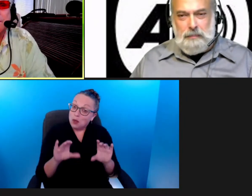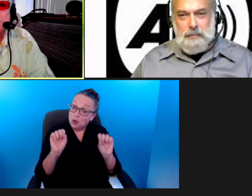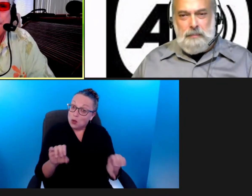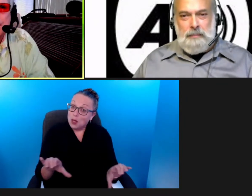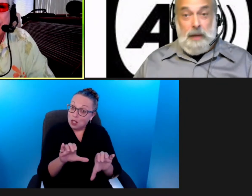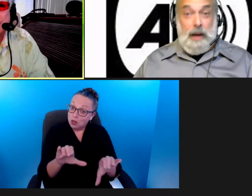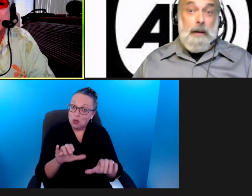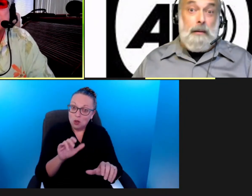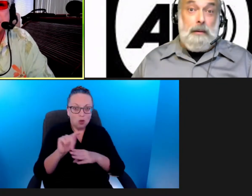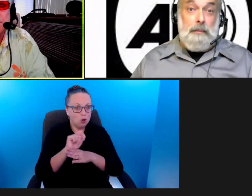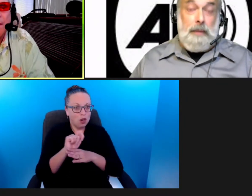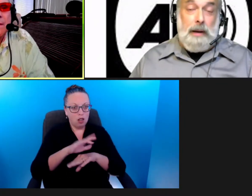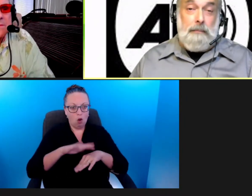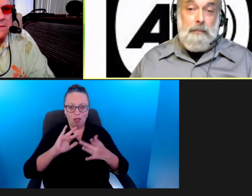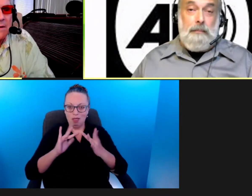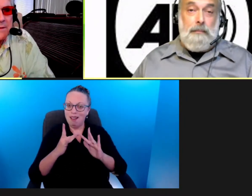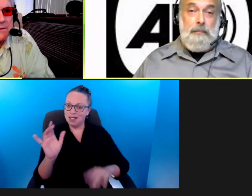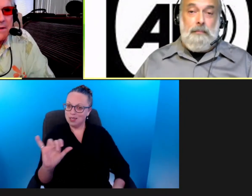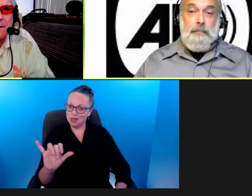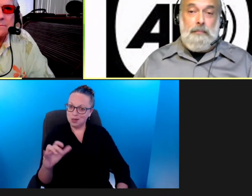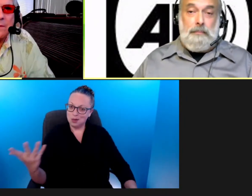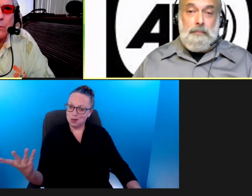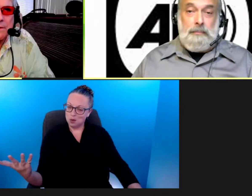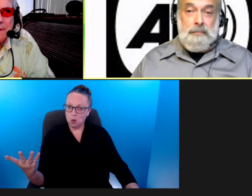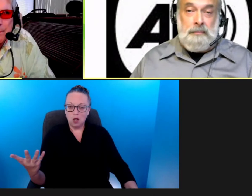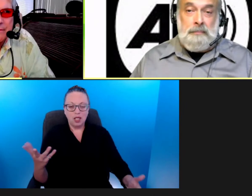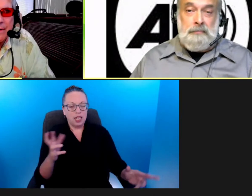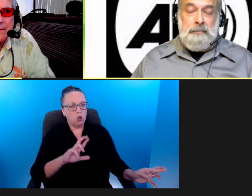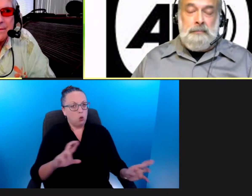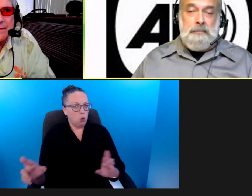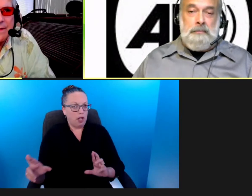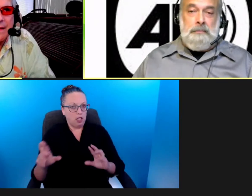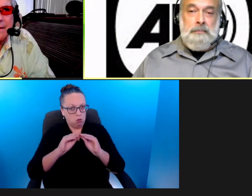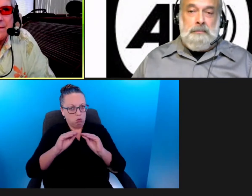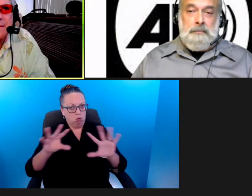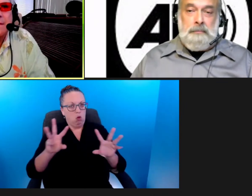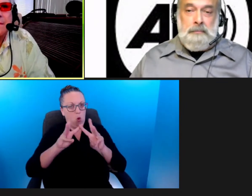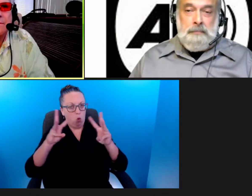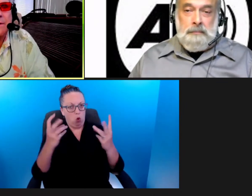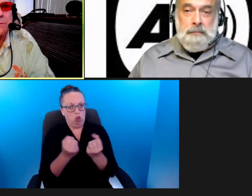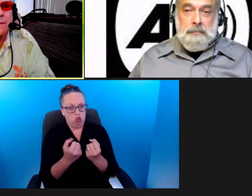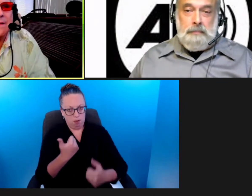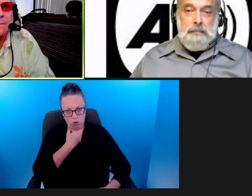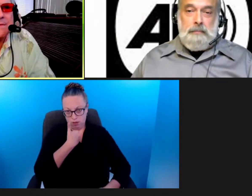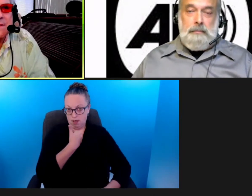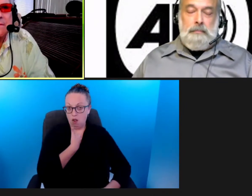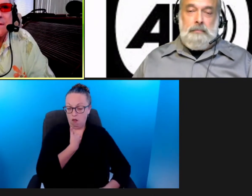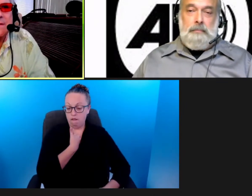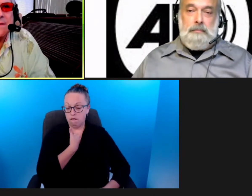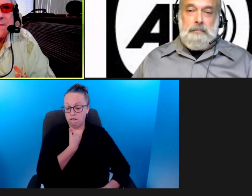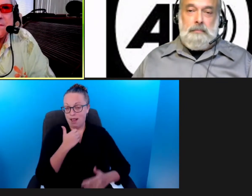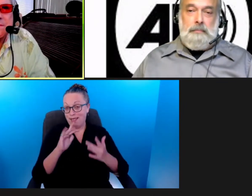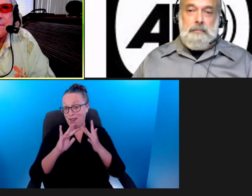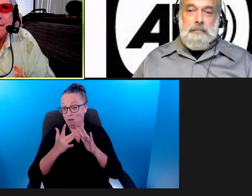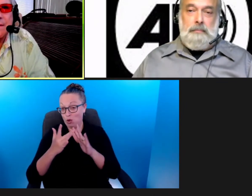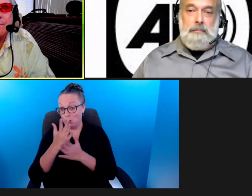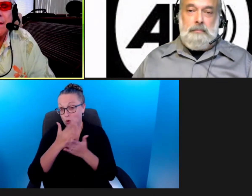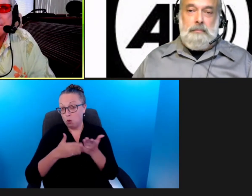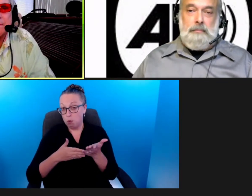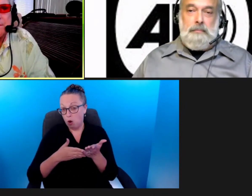virtually? We're just preparing to launch a workshop of our own, and the virtual element of it